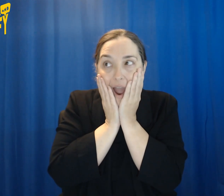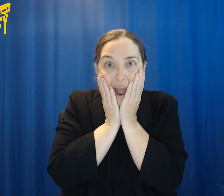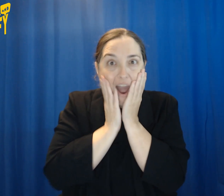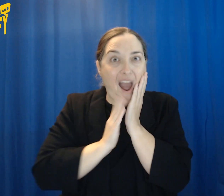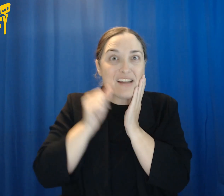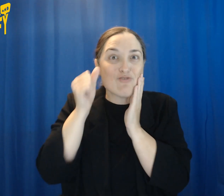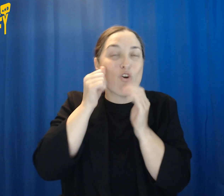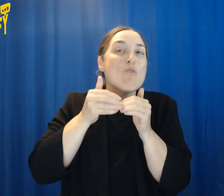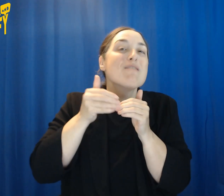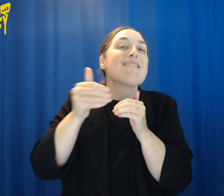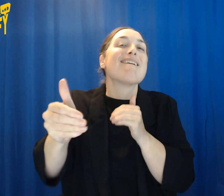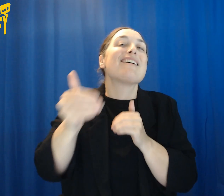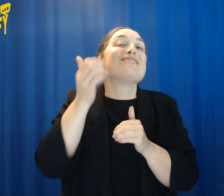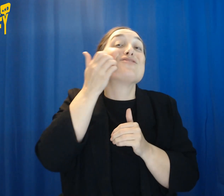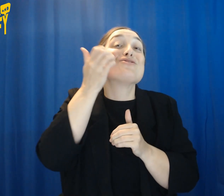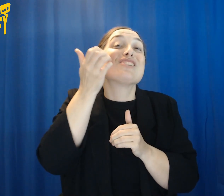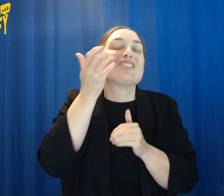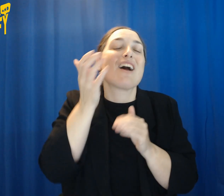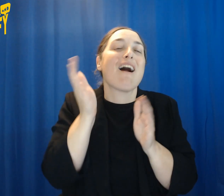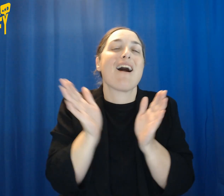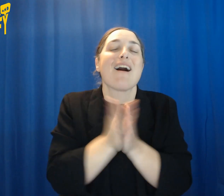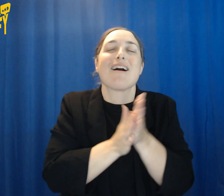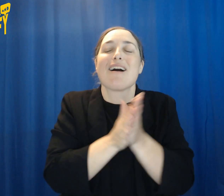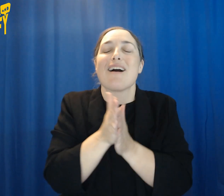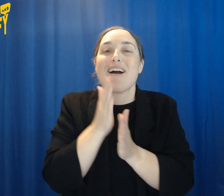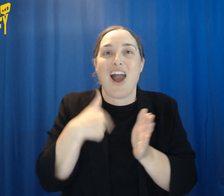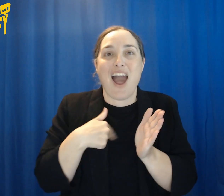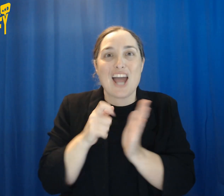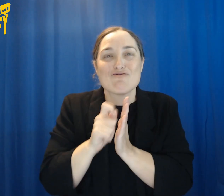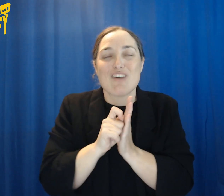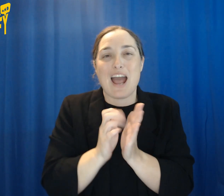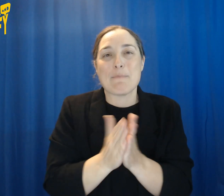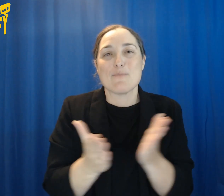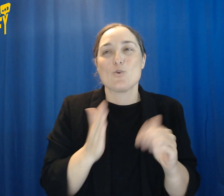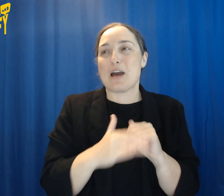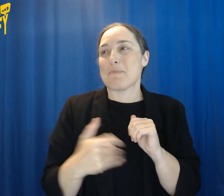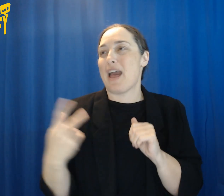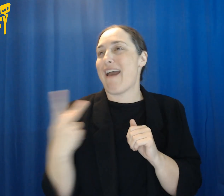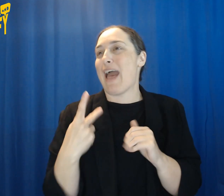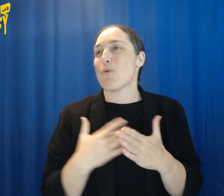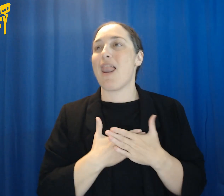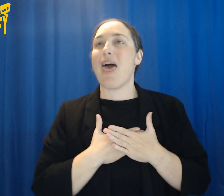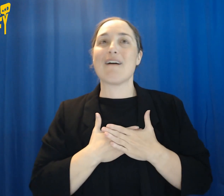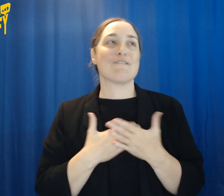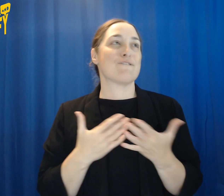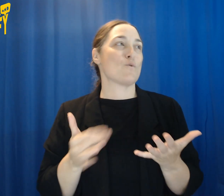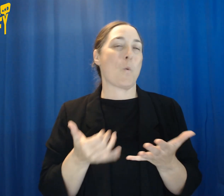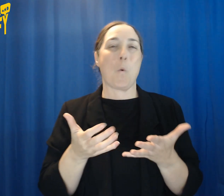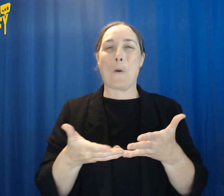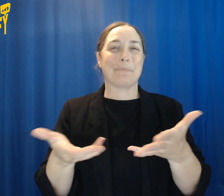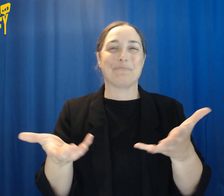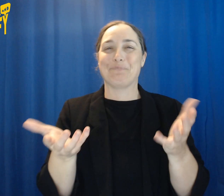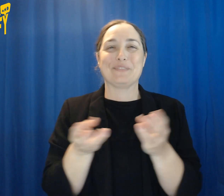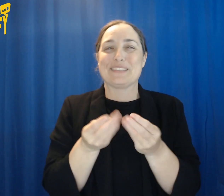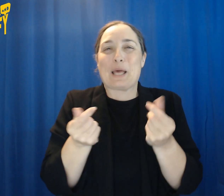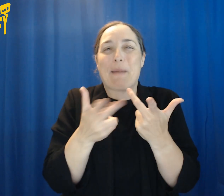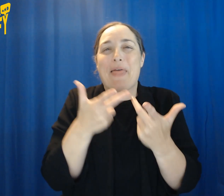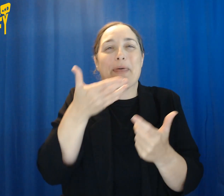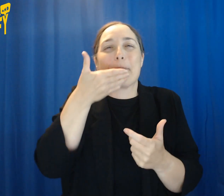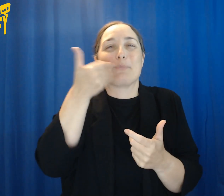handy one day when I wrote a novel about our love or when I referenced it in some beautiful Jane Austen type